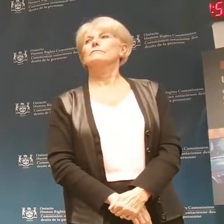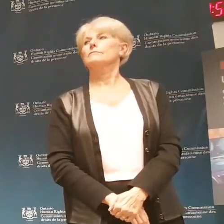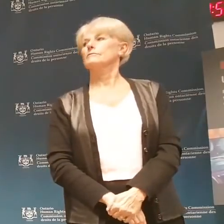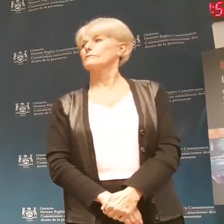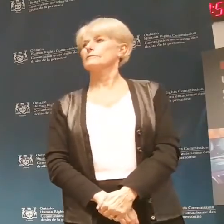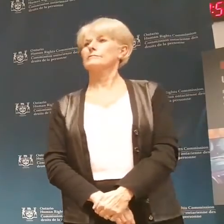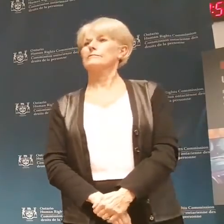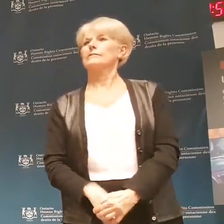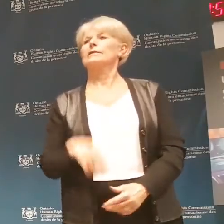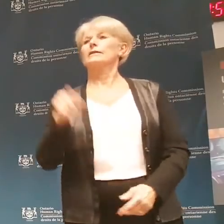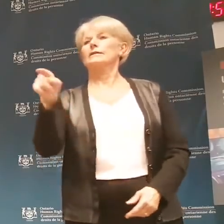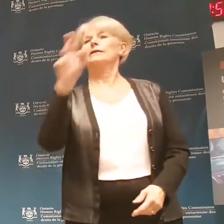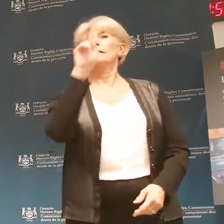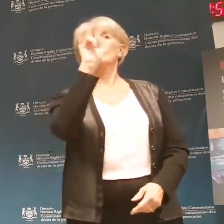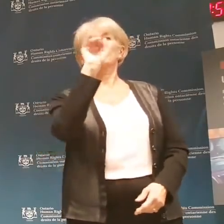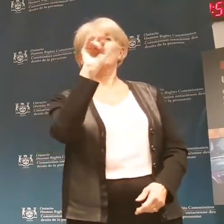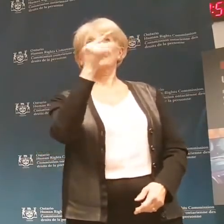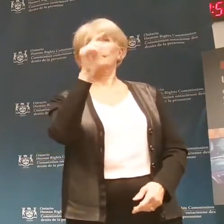Yeah.